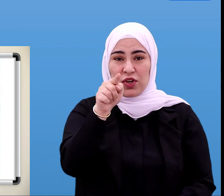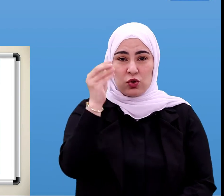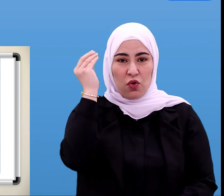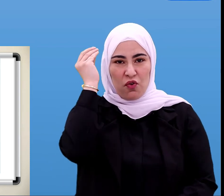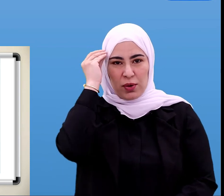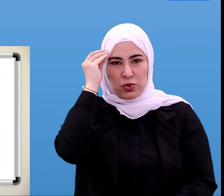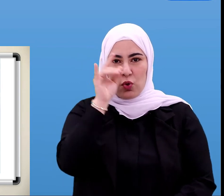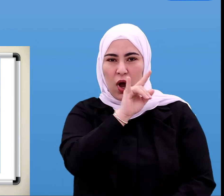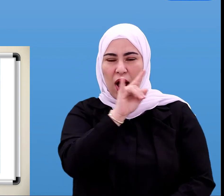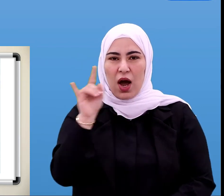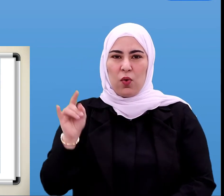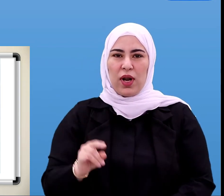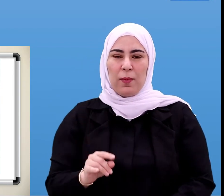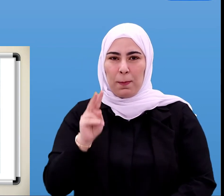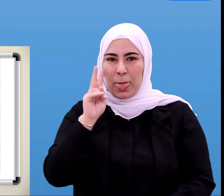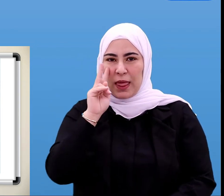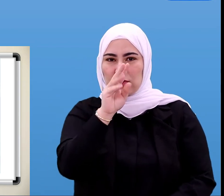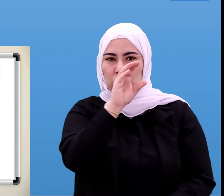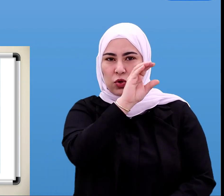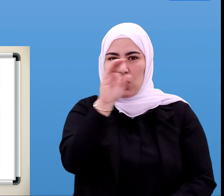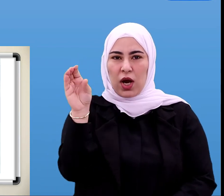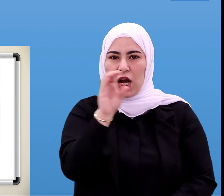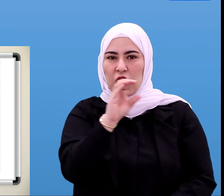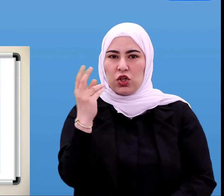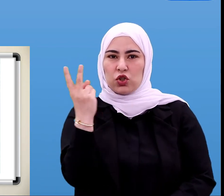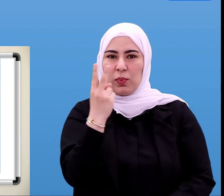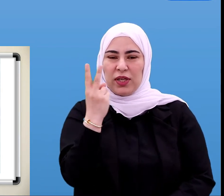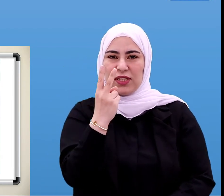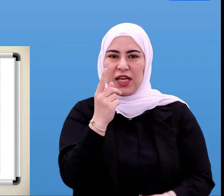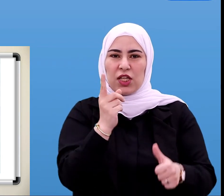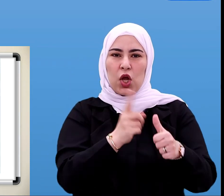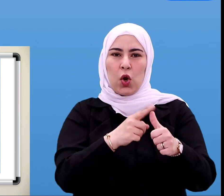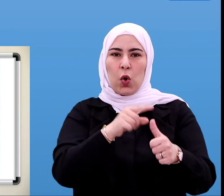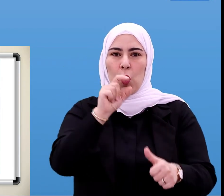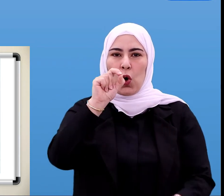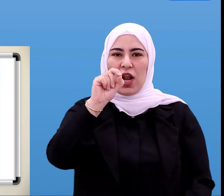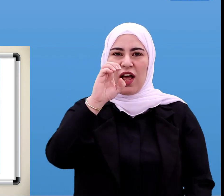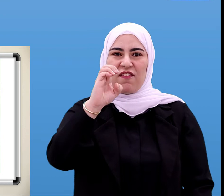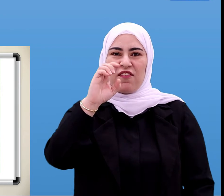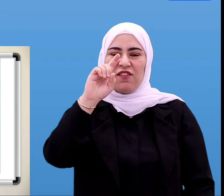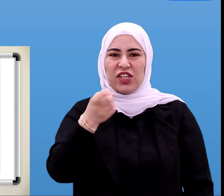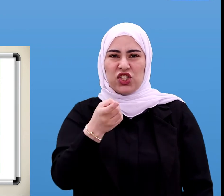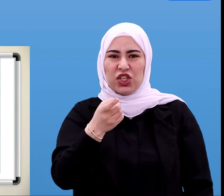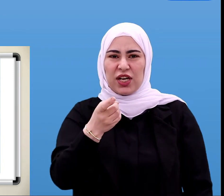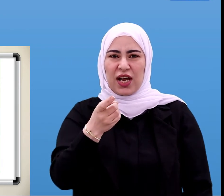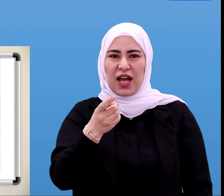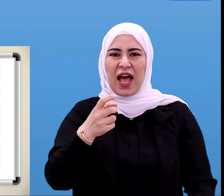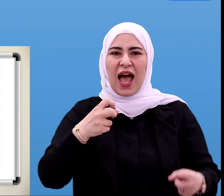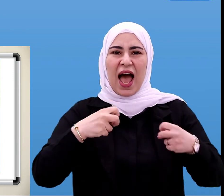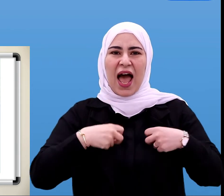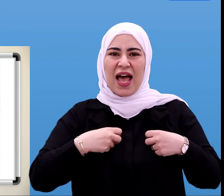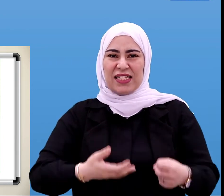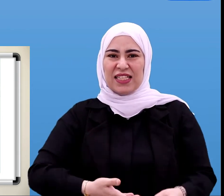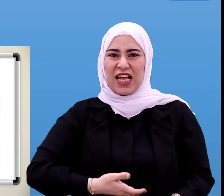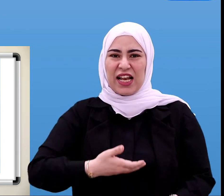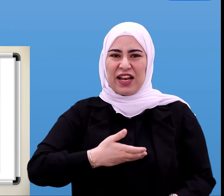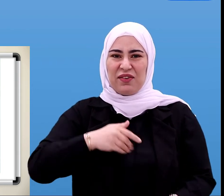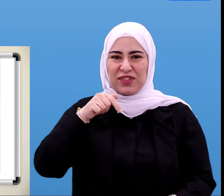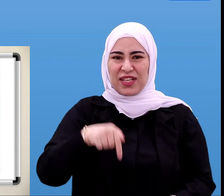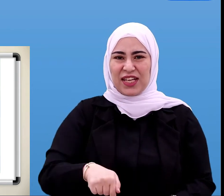at those two sentences. Fajr has lived in this house since 2001. Or Fajr lived